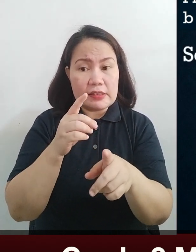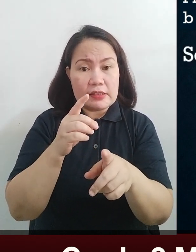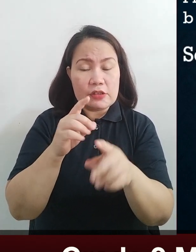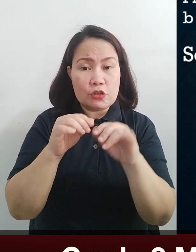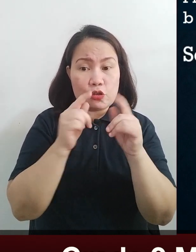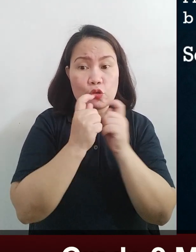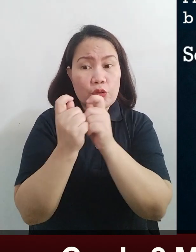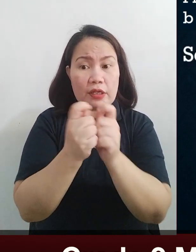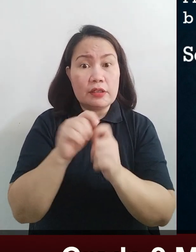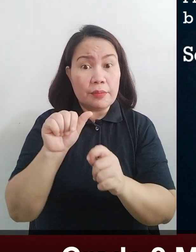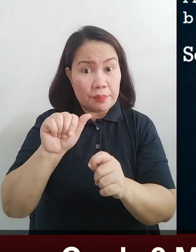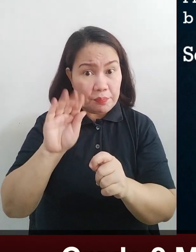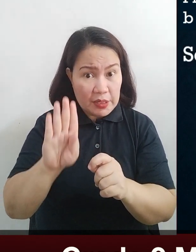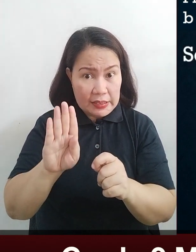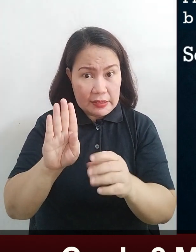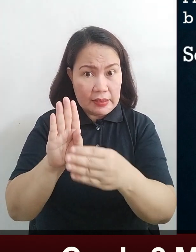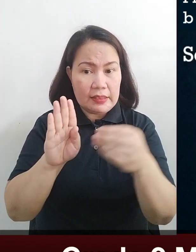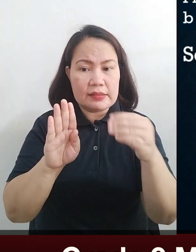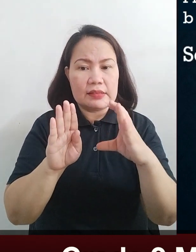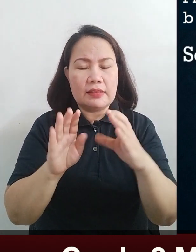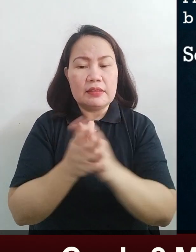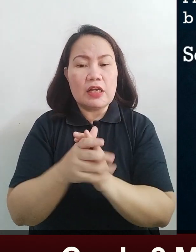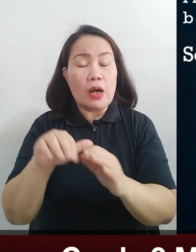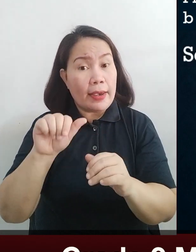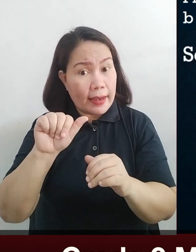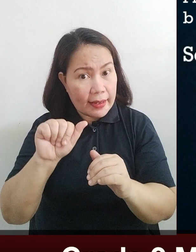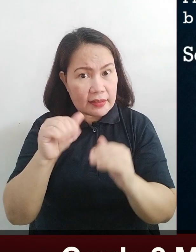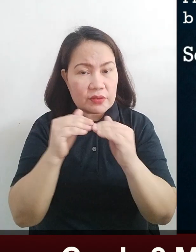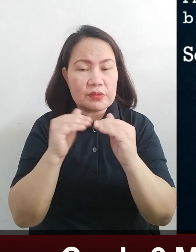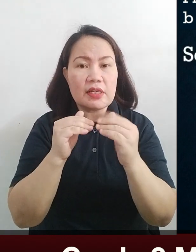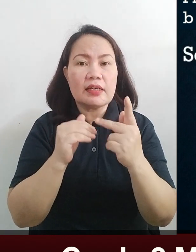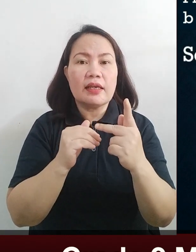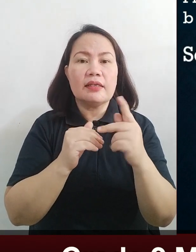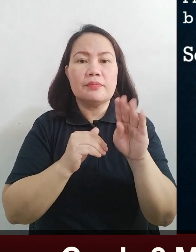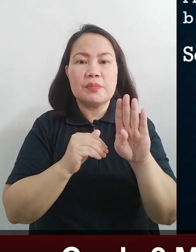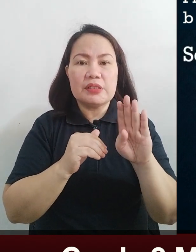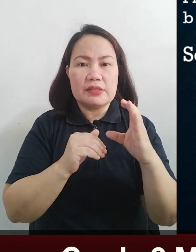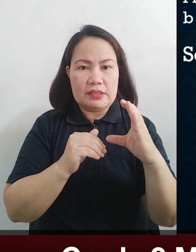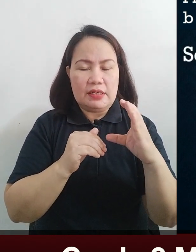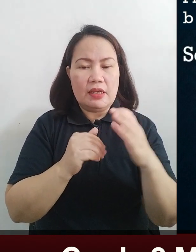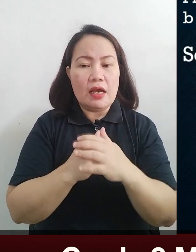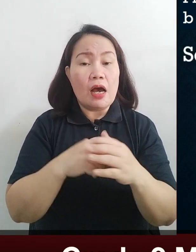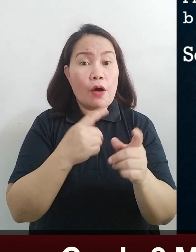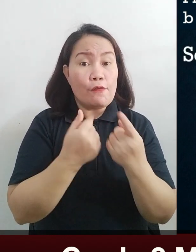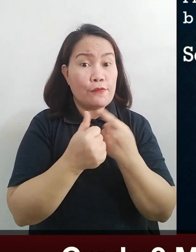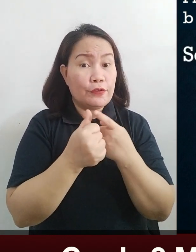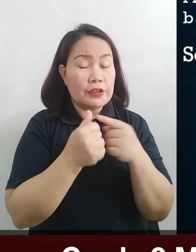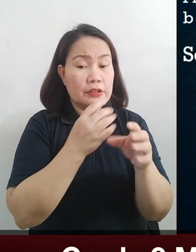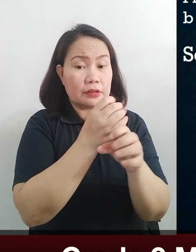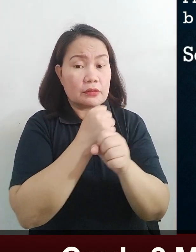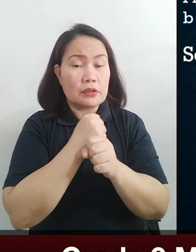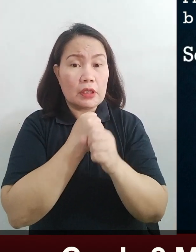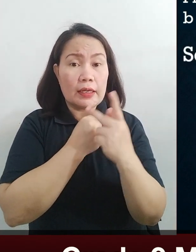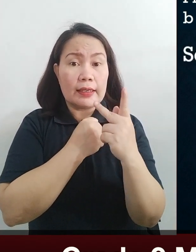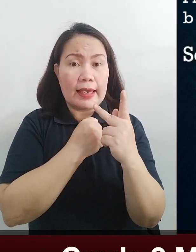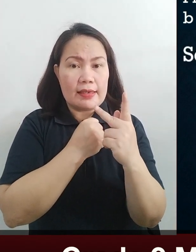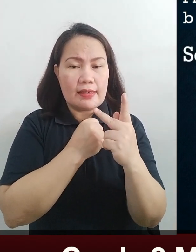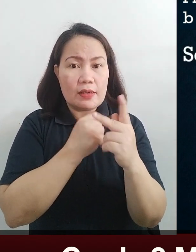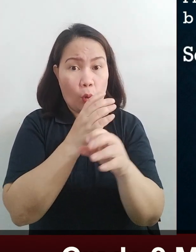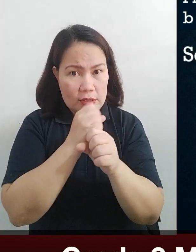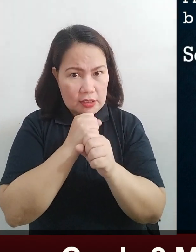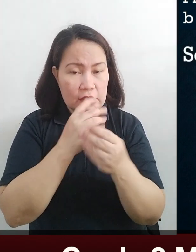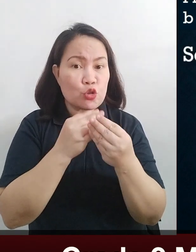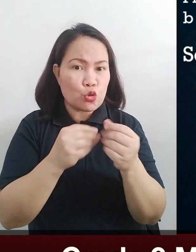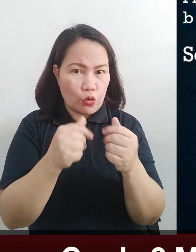C. So that is A equals KBC. So, ang una natin kunin dito is the constant